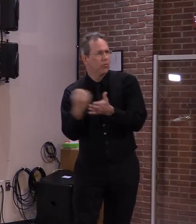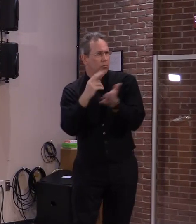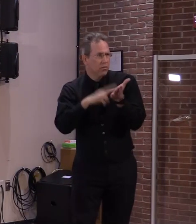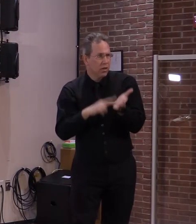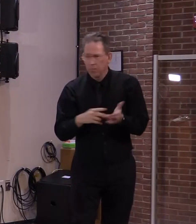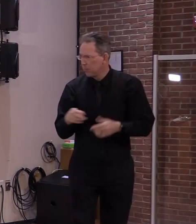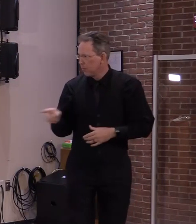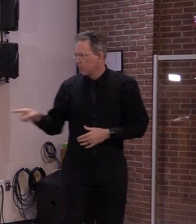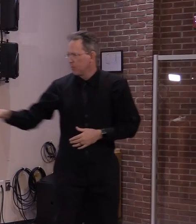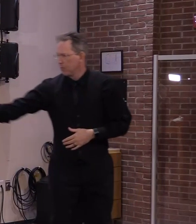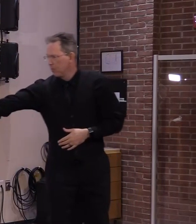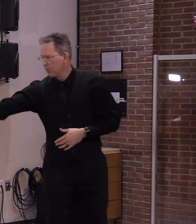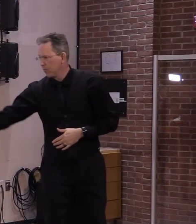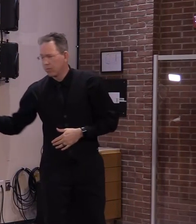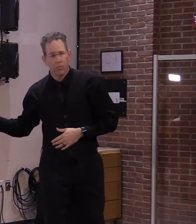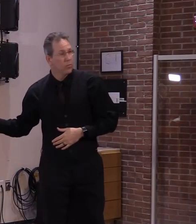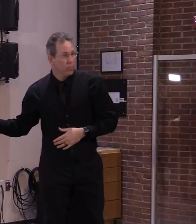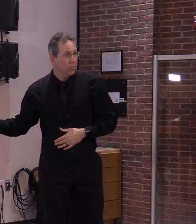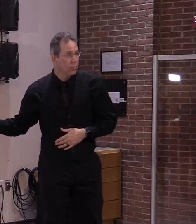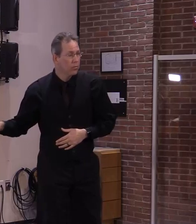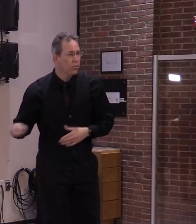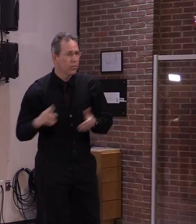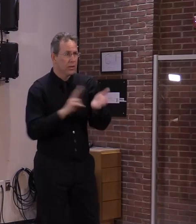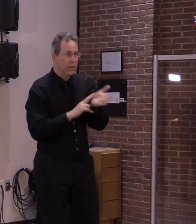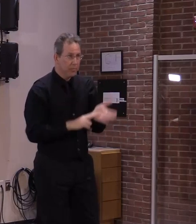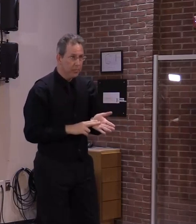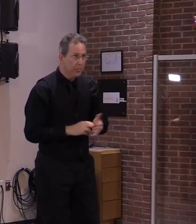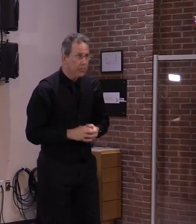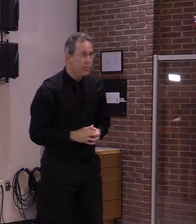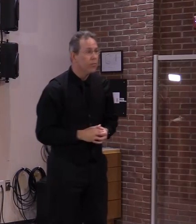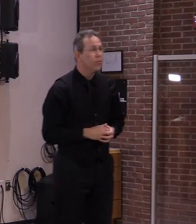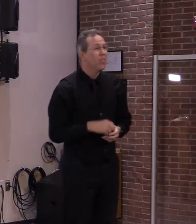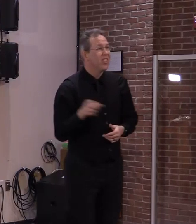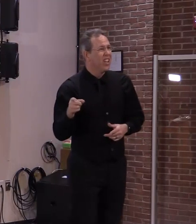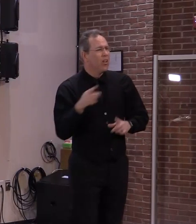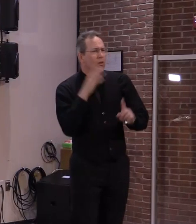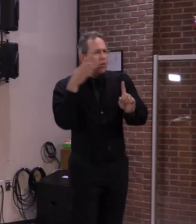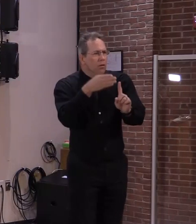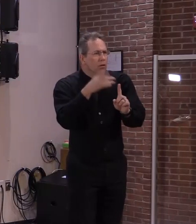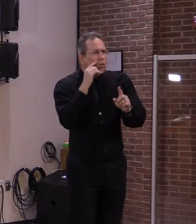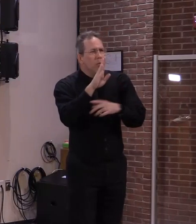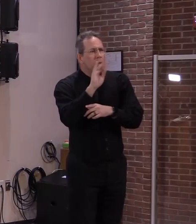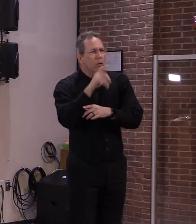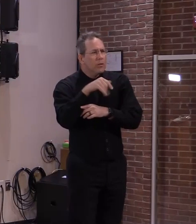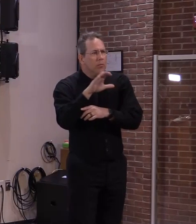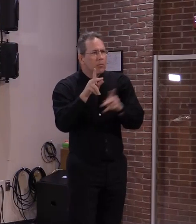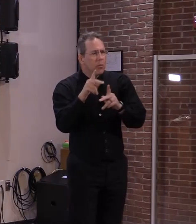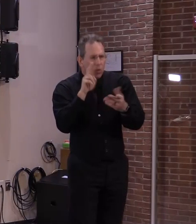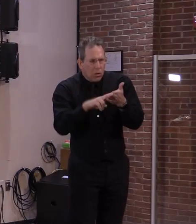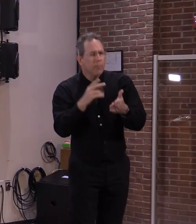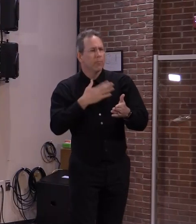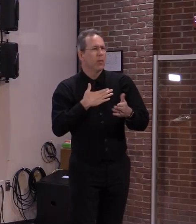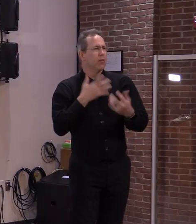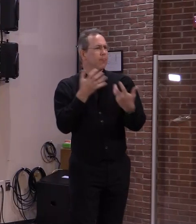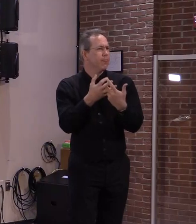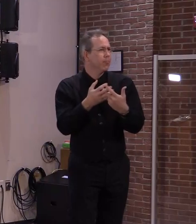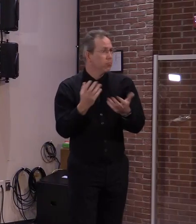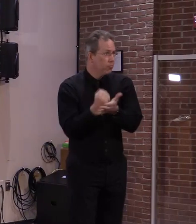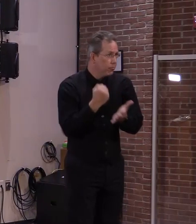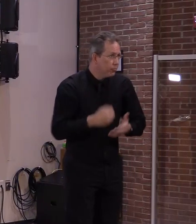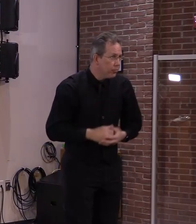center. Just a federal pharmacy update. Moving on to the federal pharmacy program, as we look toward